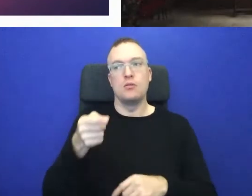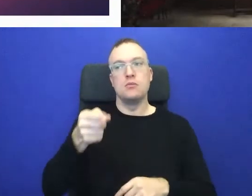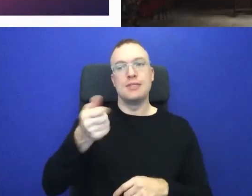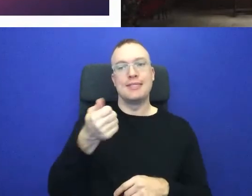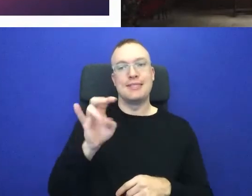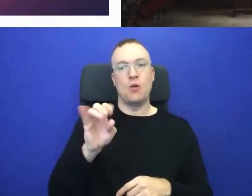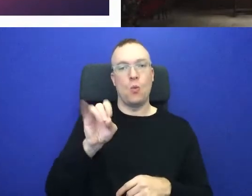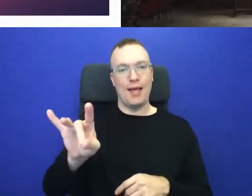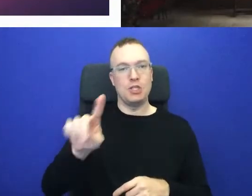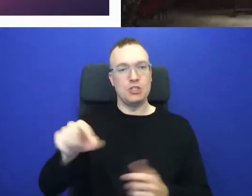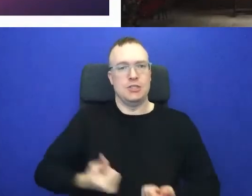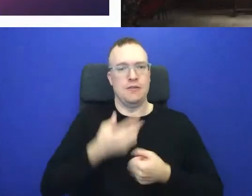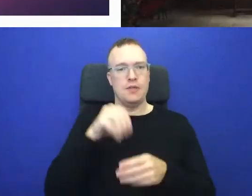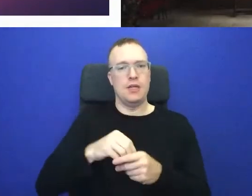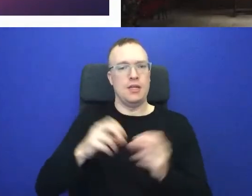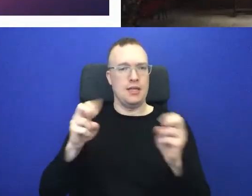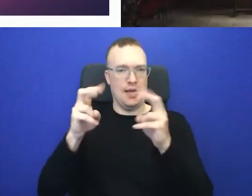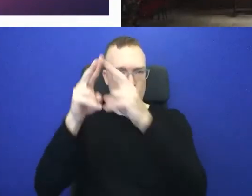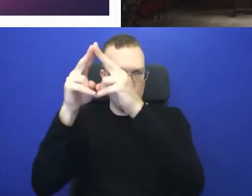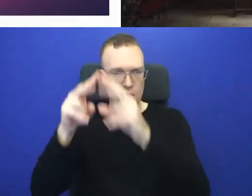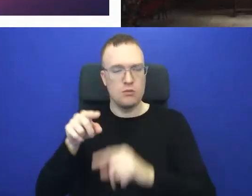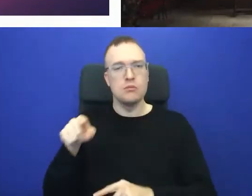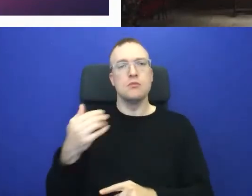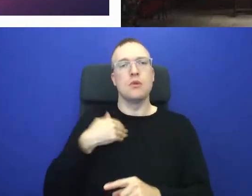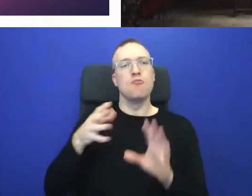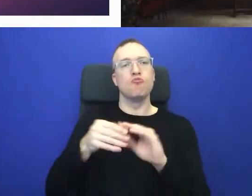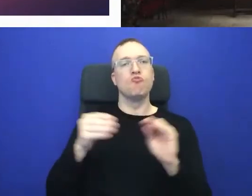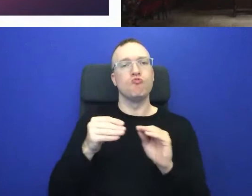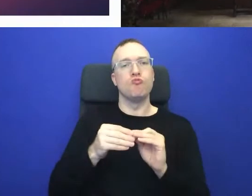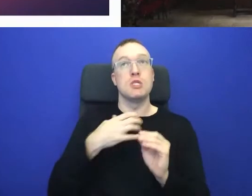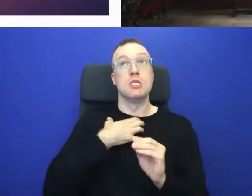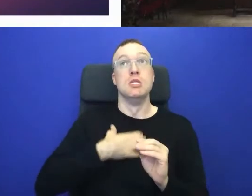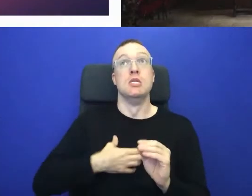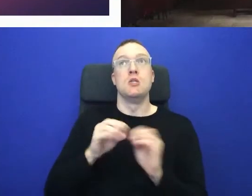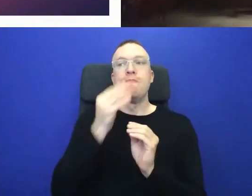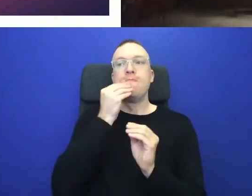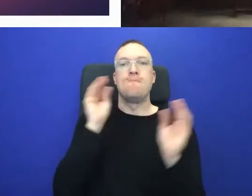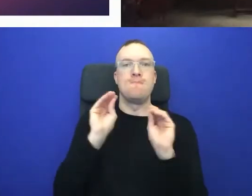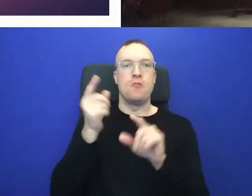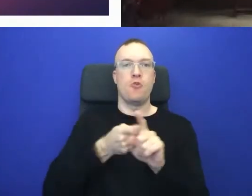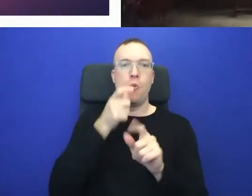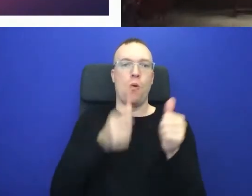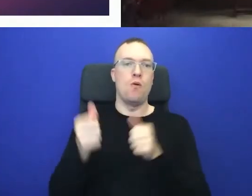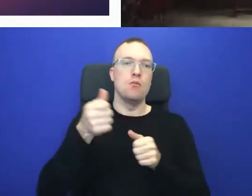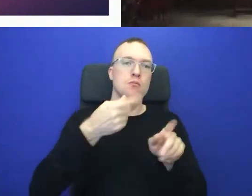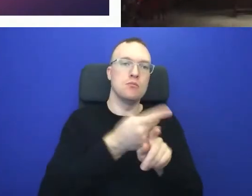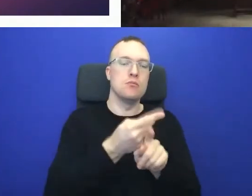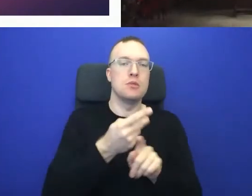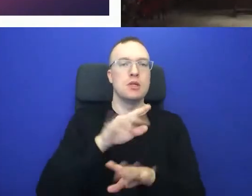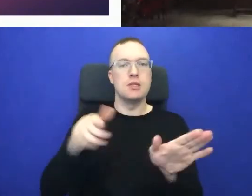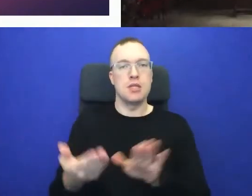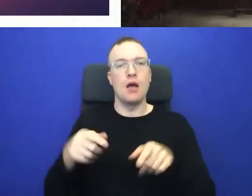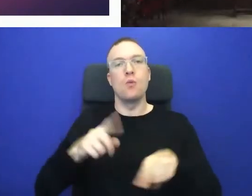lived in the castle, and there is a legend that she was starved to death by her governess. That's absolute rubbish. She actually died in adulthood